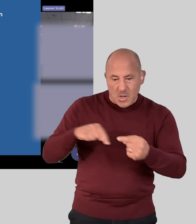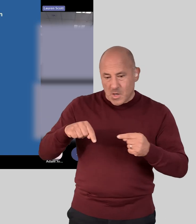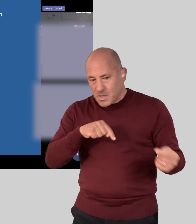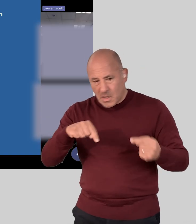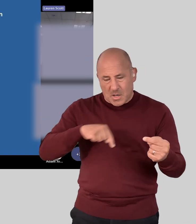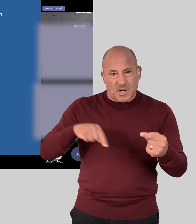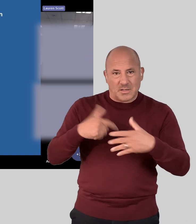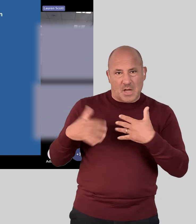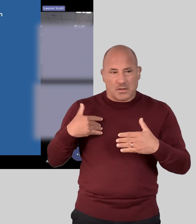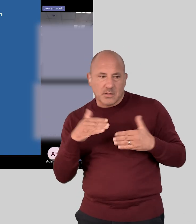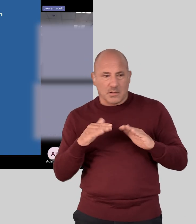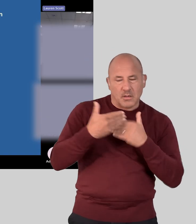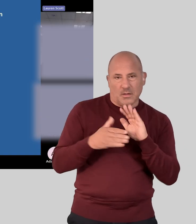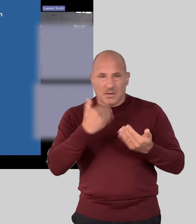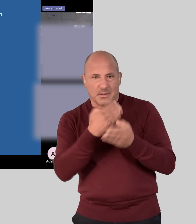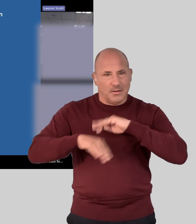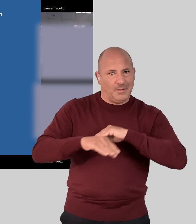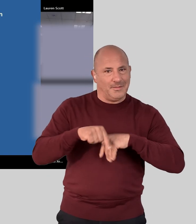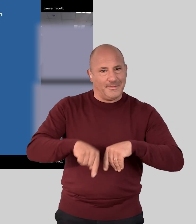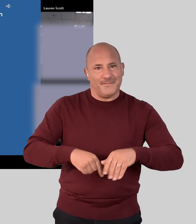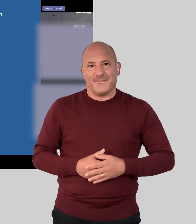start dancing on that part of the music.